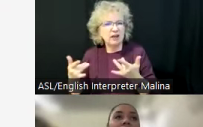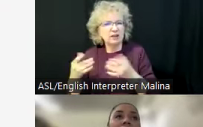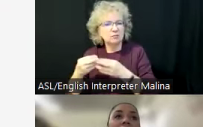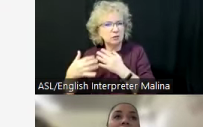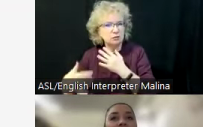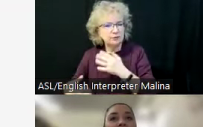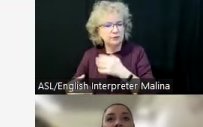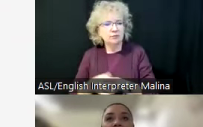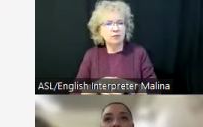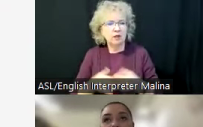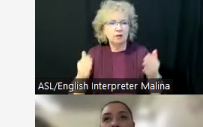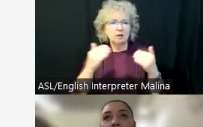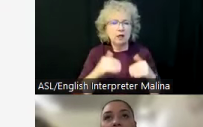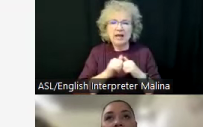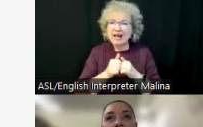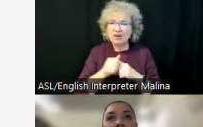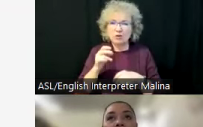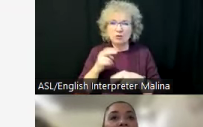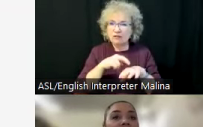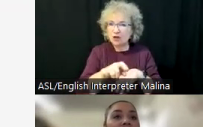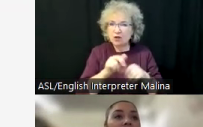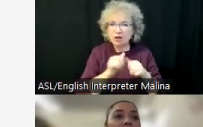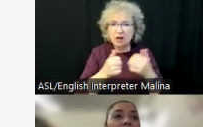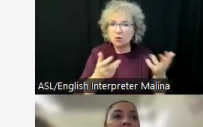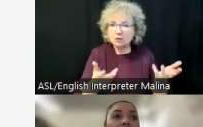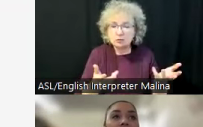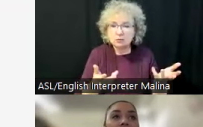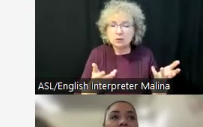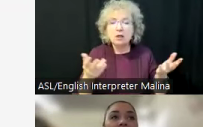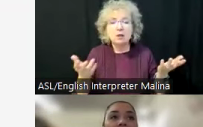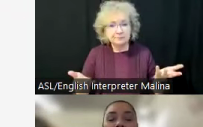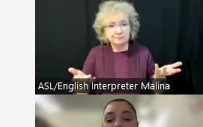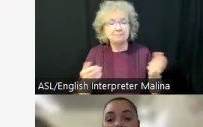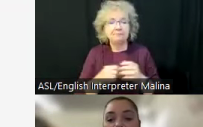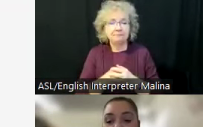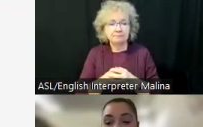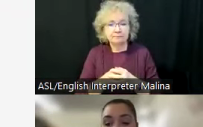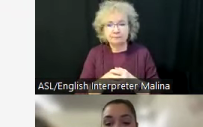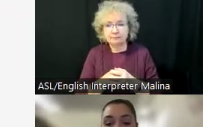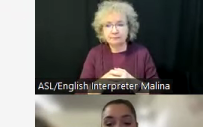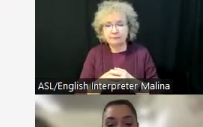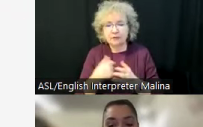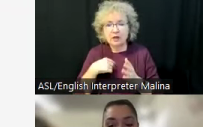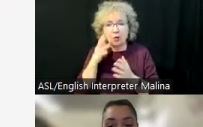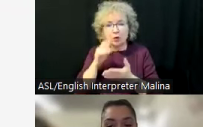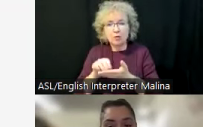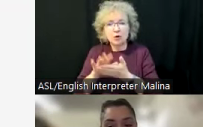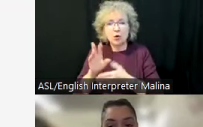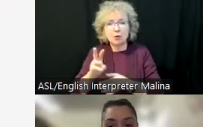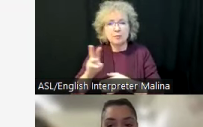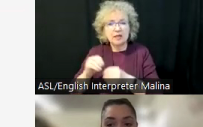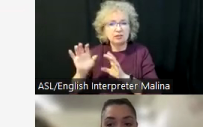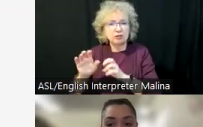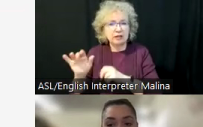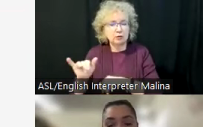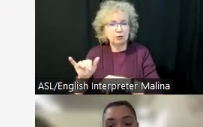And how do you submit a referral? So I will put the the websites in the chat as well